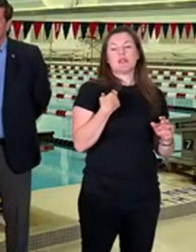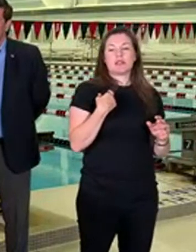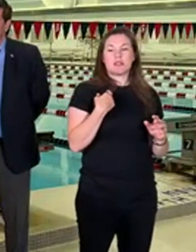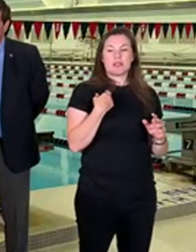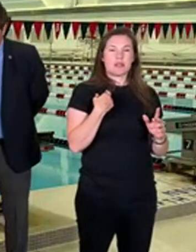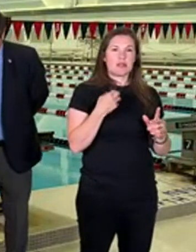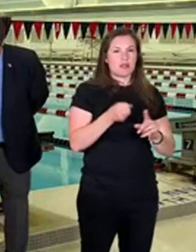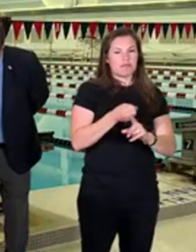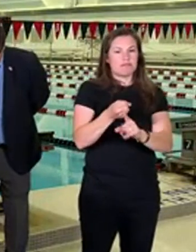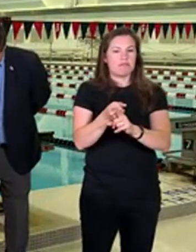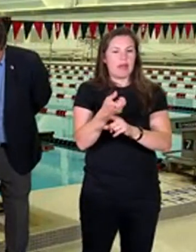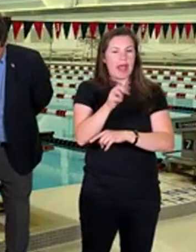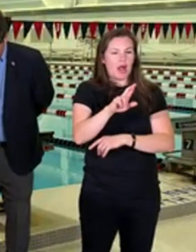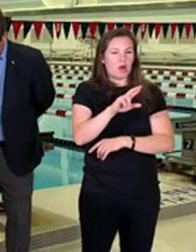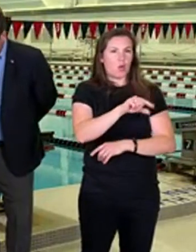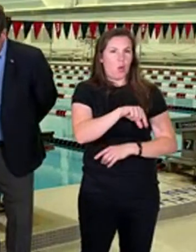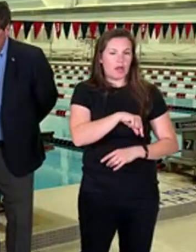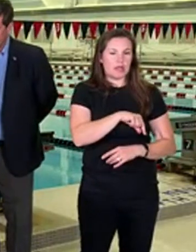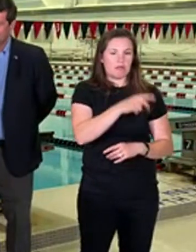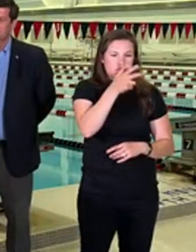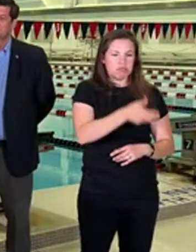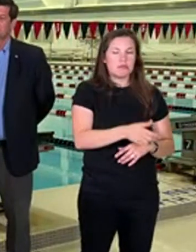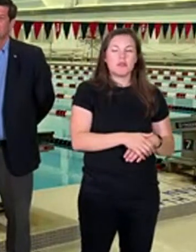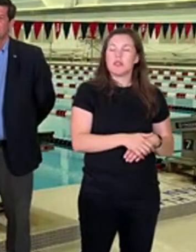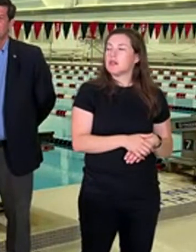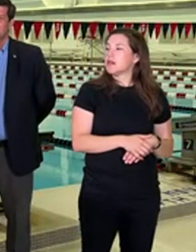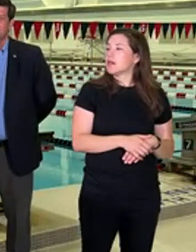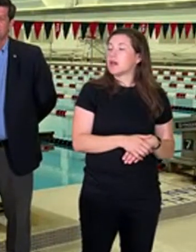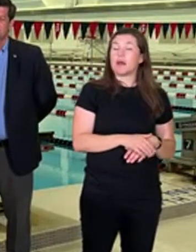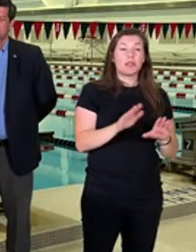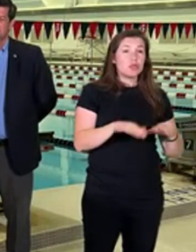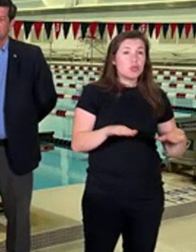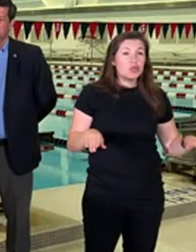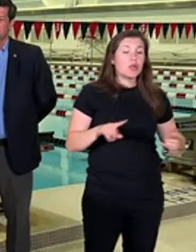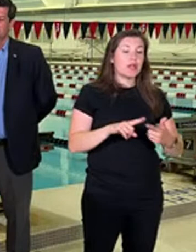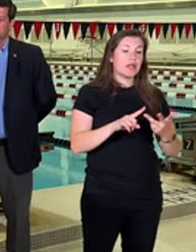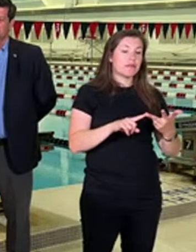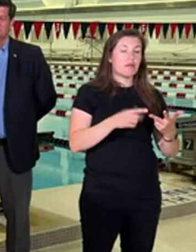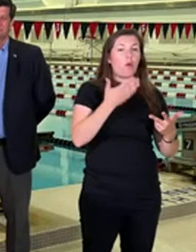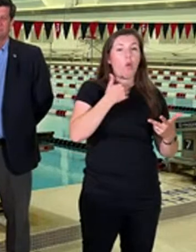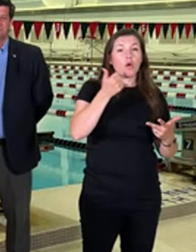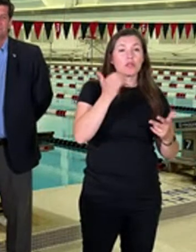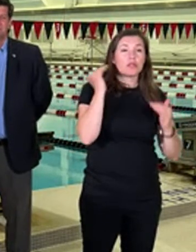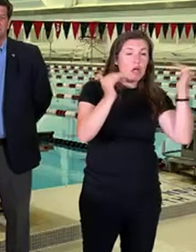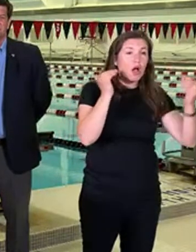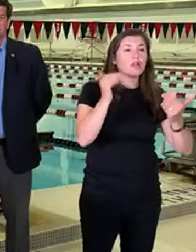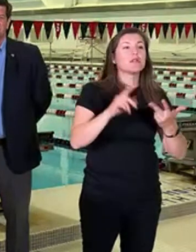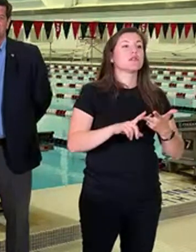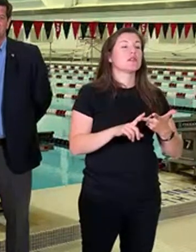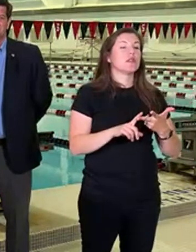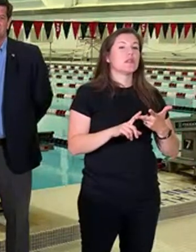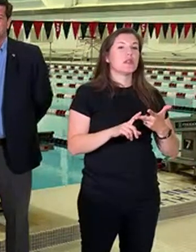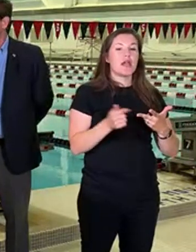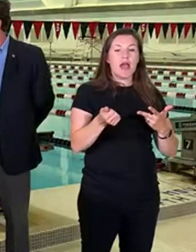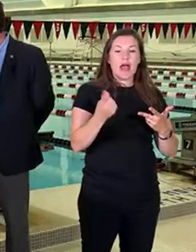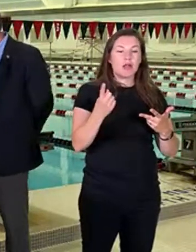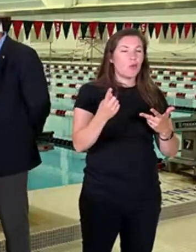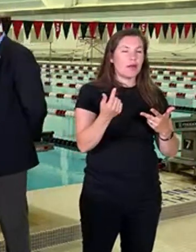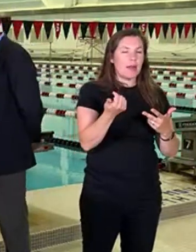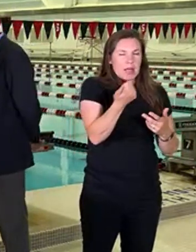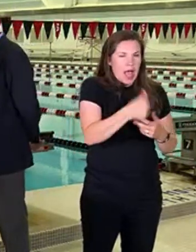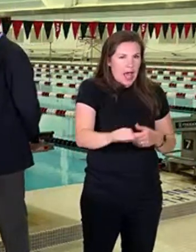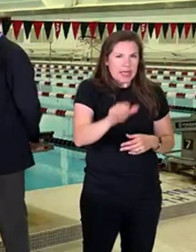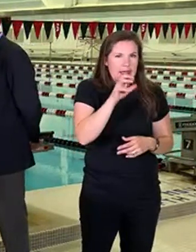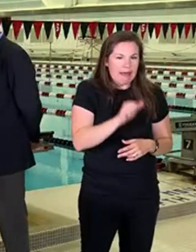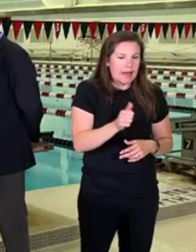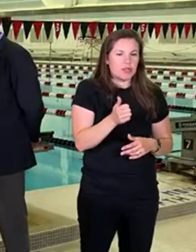poor air quality. So, as the county executive mentioned, children, older adults, people. Anybody of any age